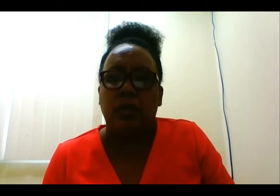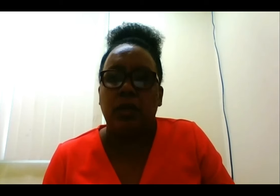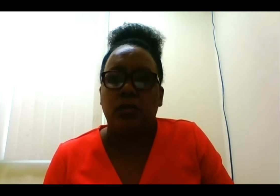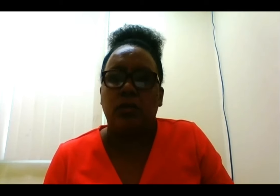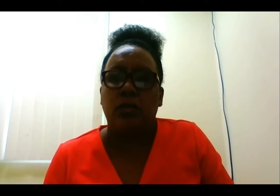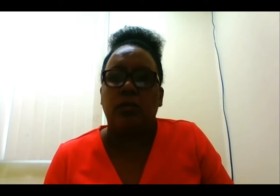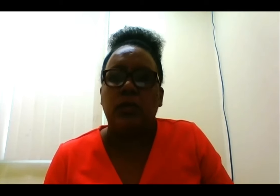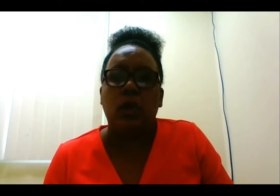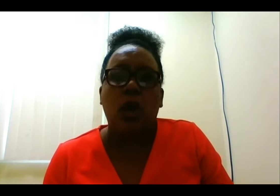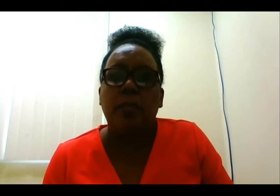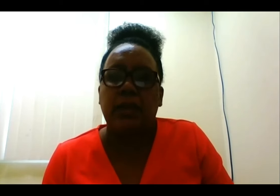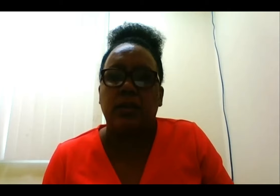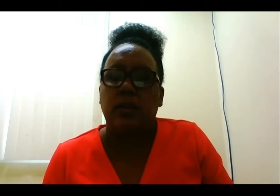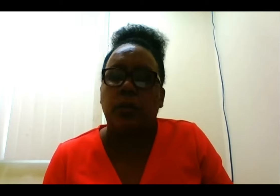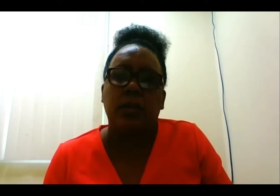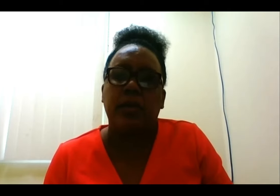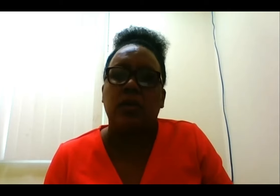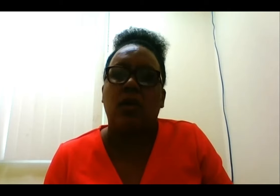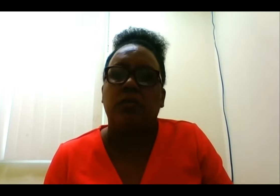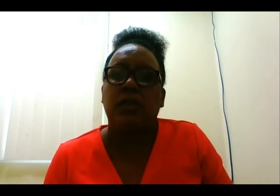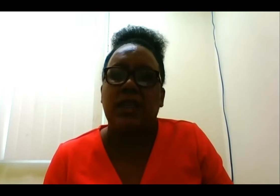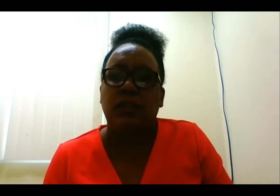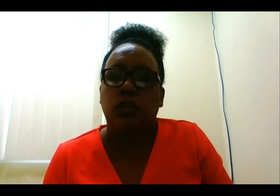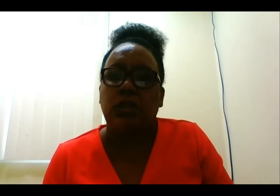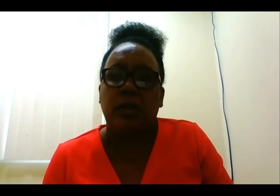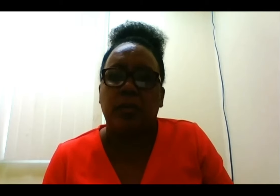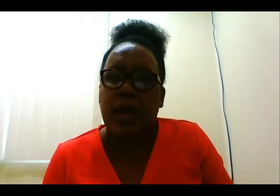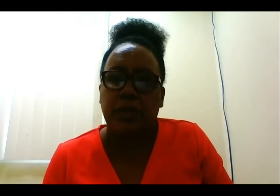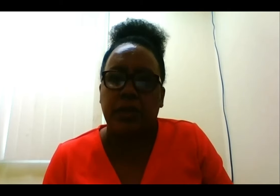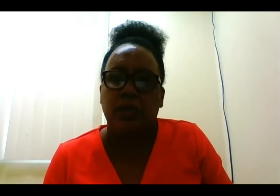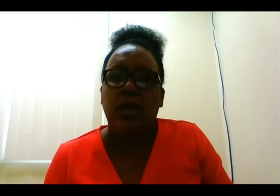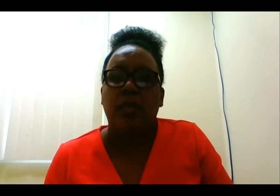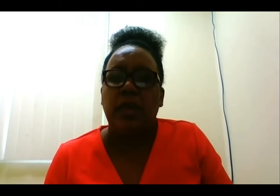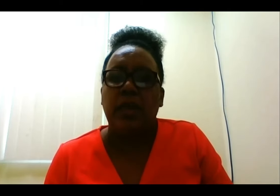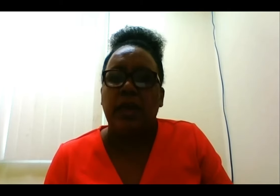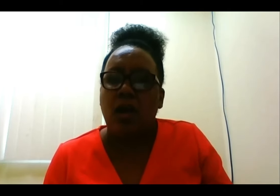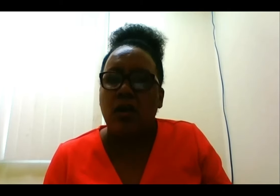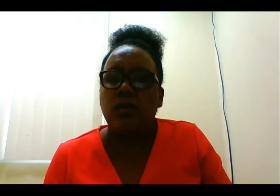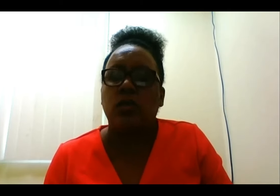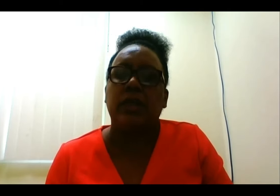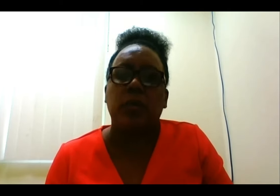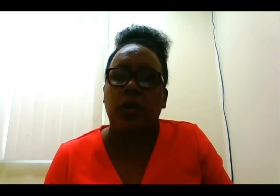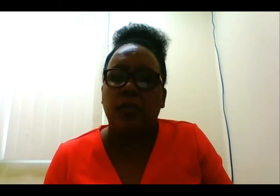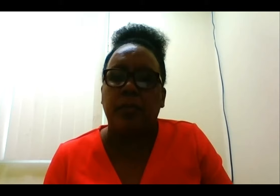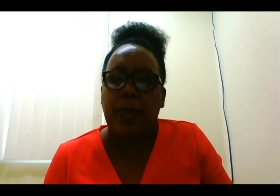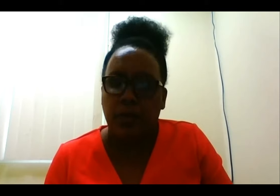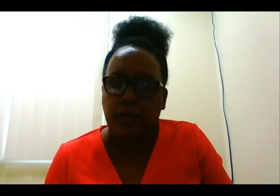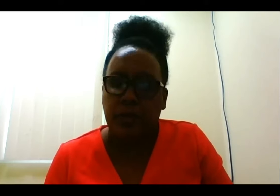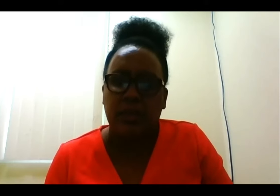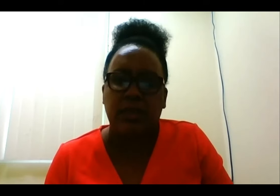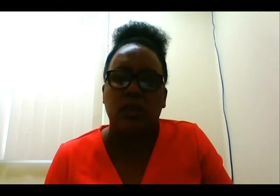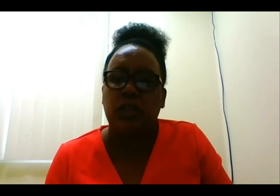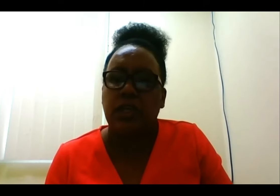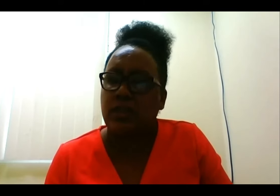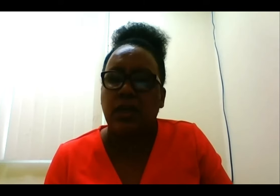to now combat the problems of these attitudinal barriers. There are socioeconomic barriers as well,